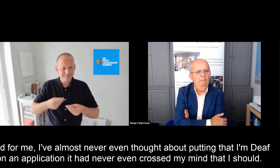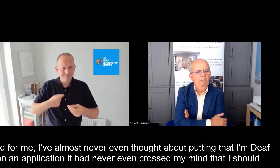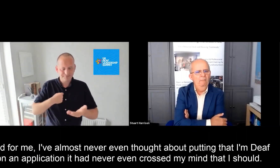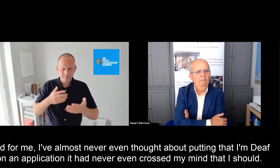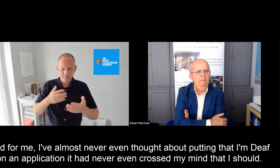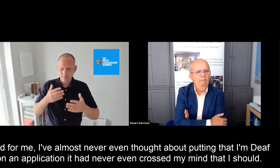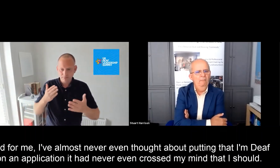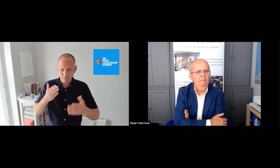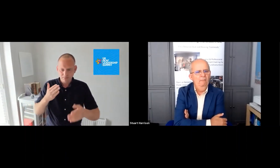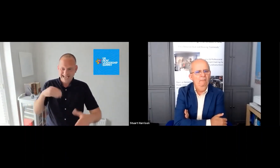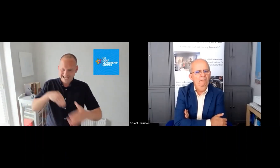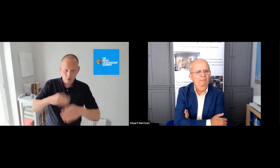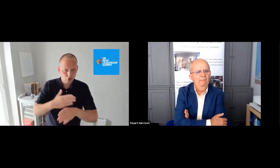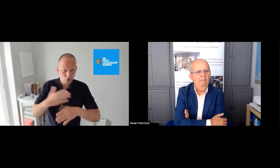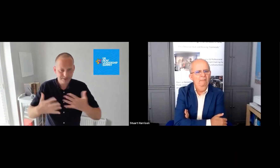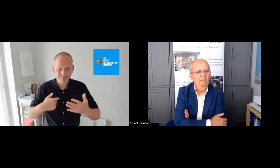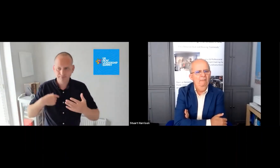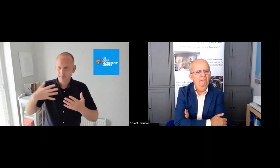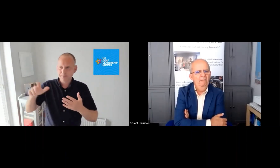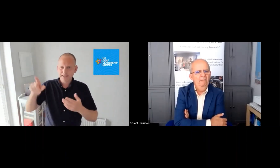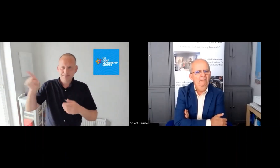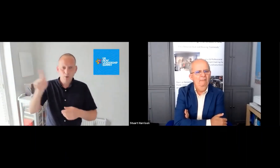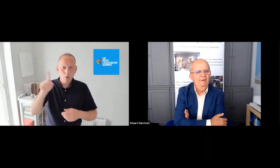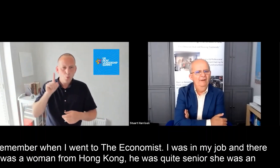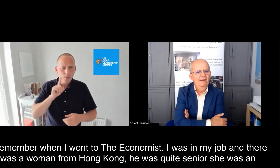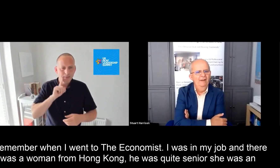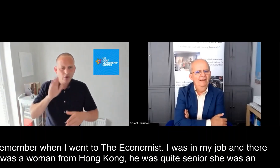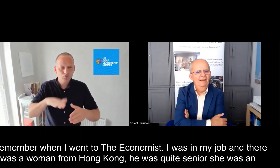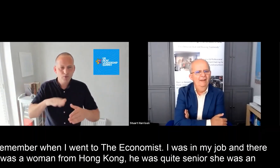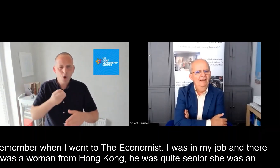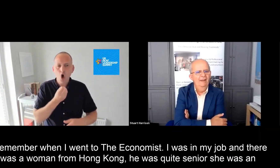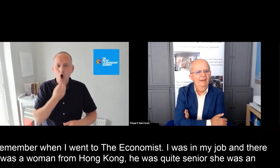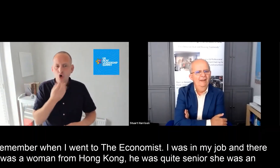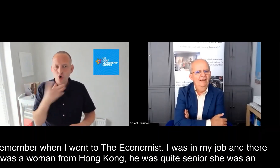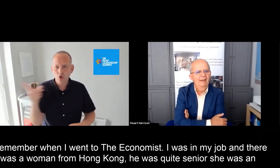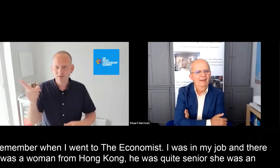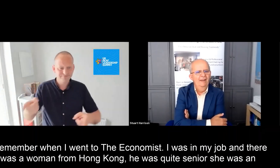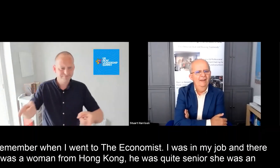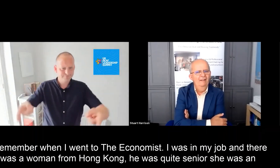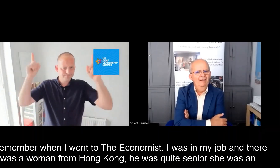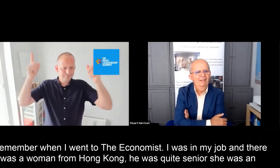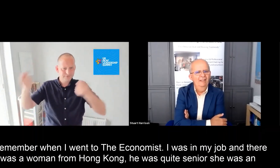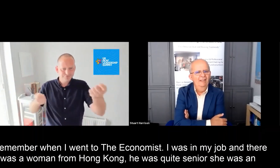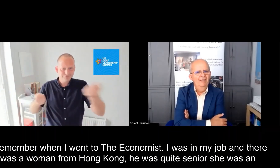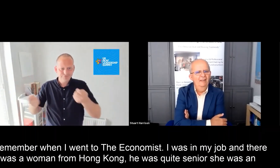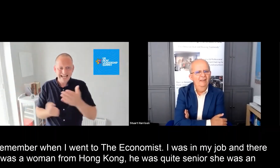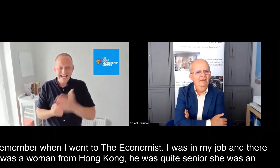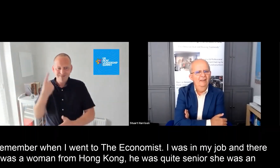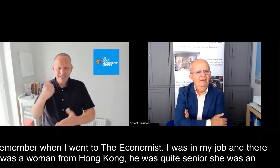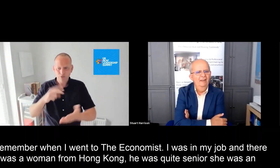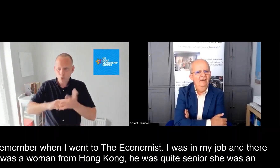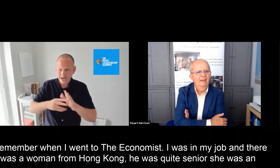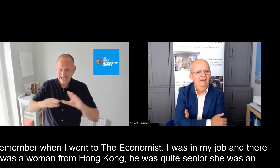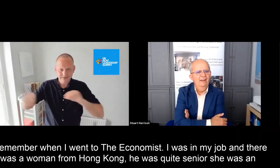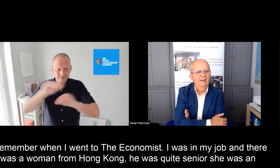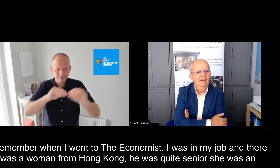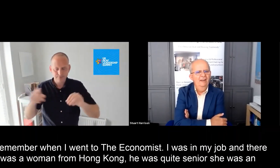should. So I remember when I worked at The Economist, I was in my job and there was a woman from Hong Kong who was quite senior. She